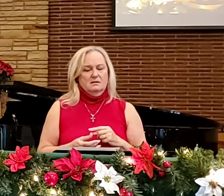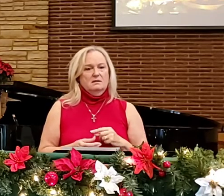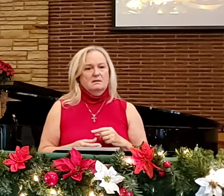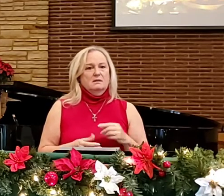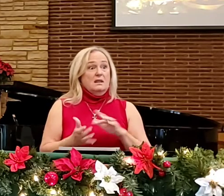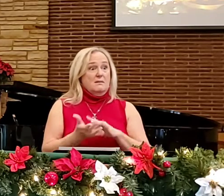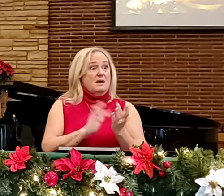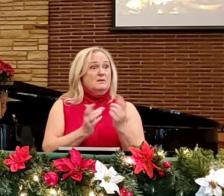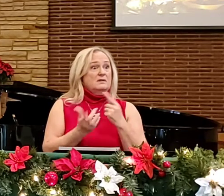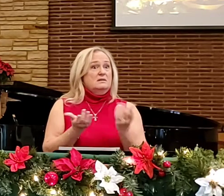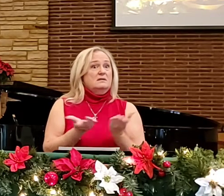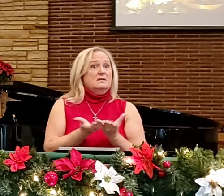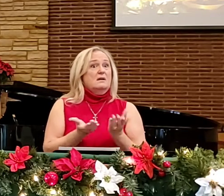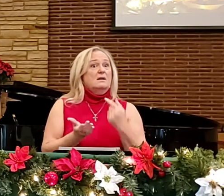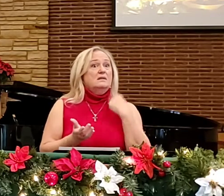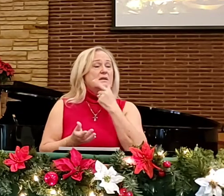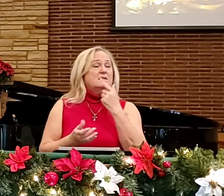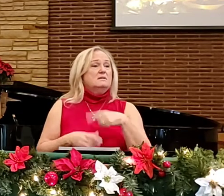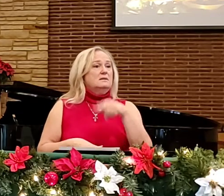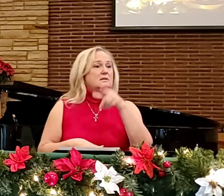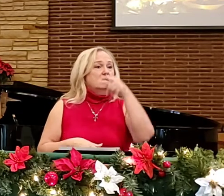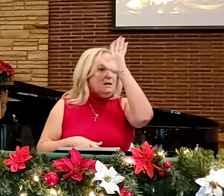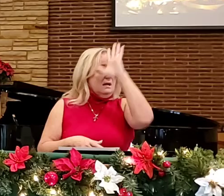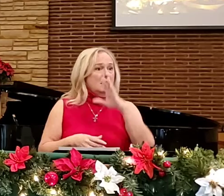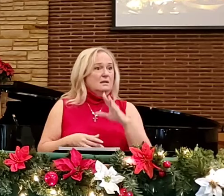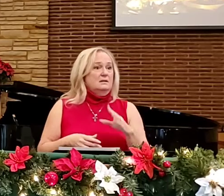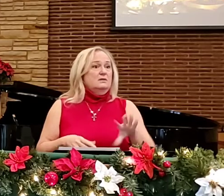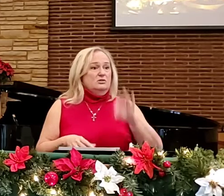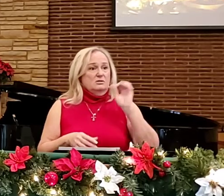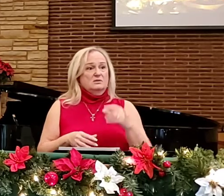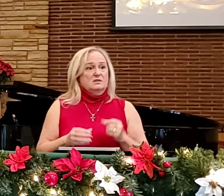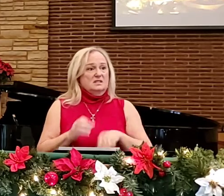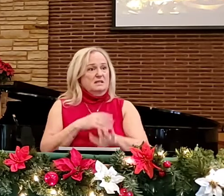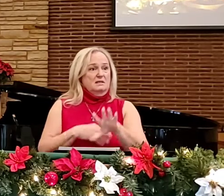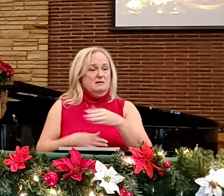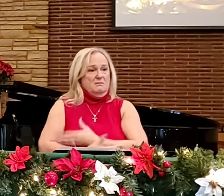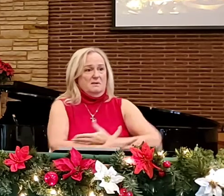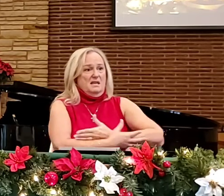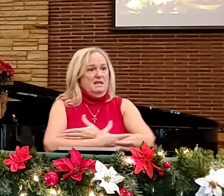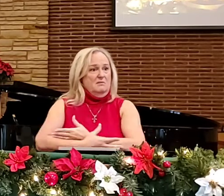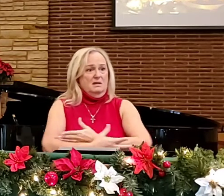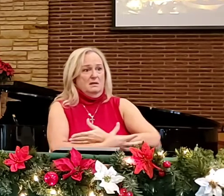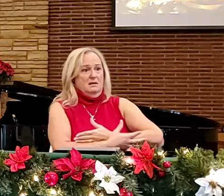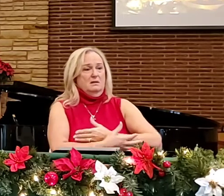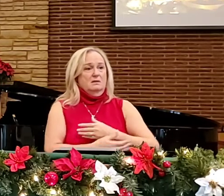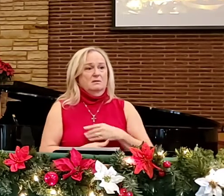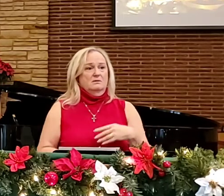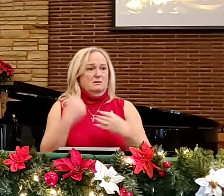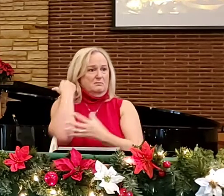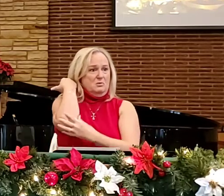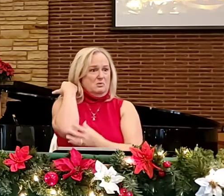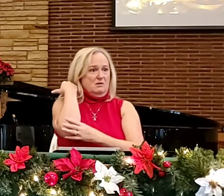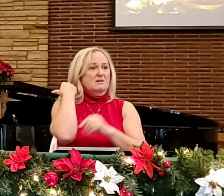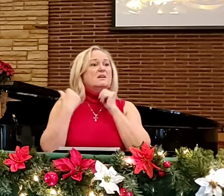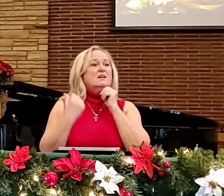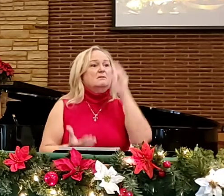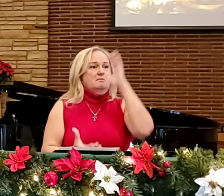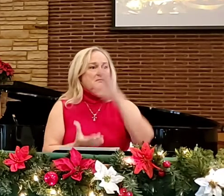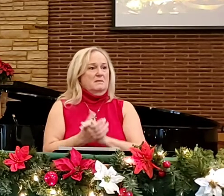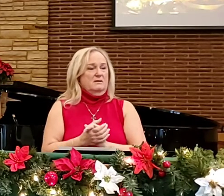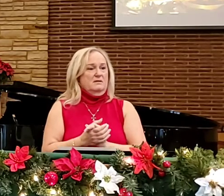The Bible tells us God chose to send a helpless infant to a poor, unmarried couple